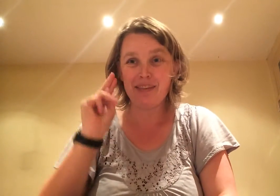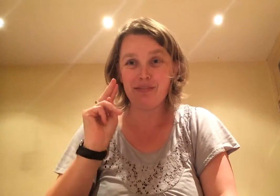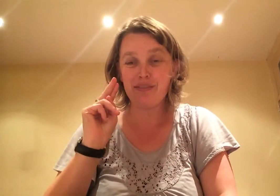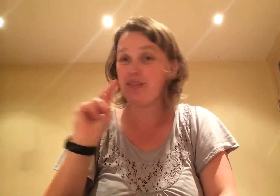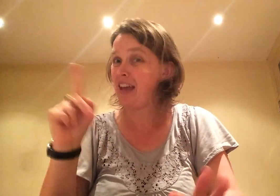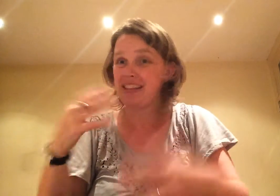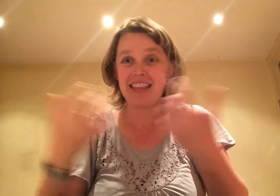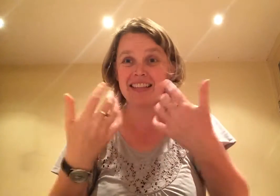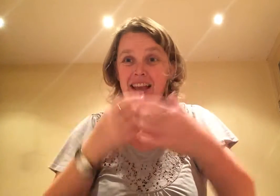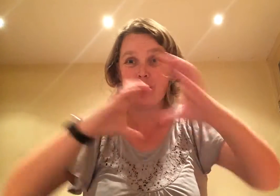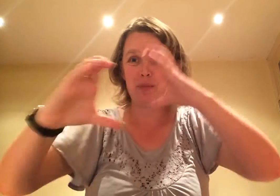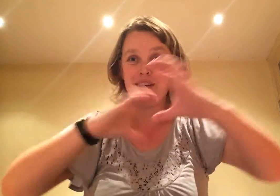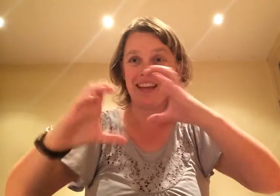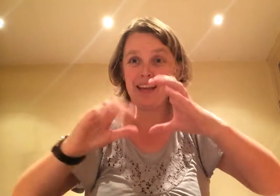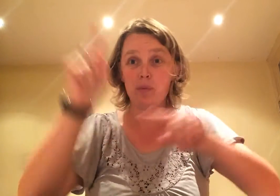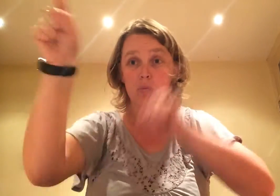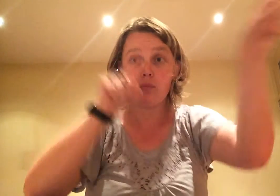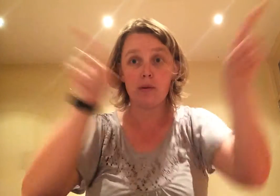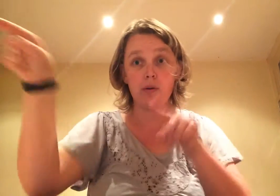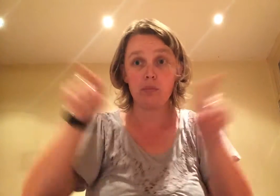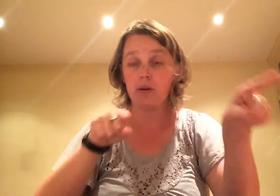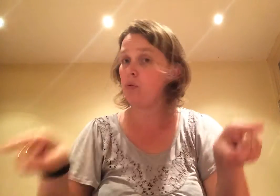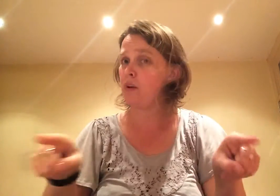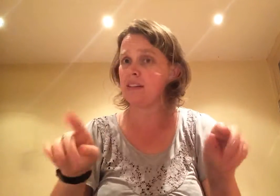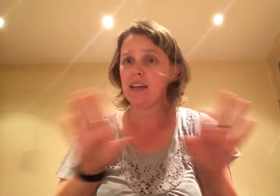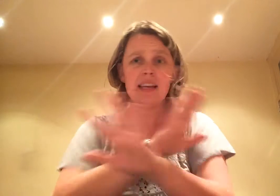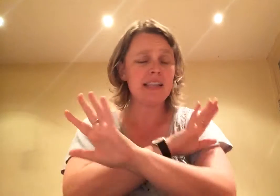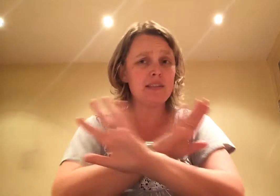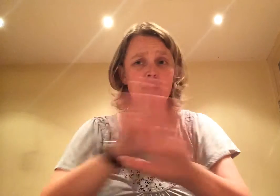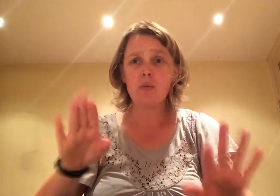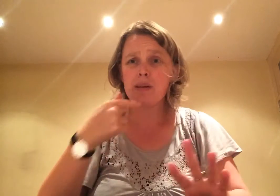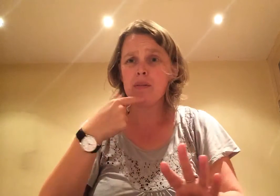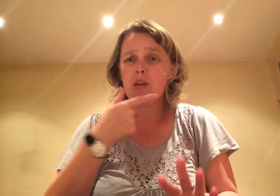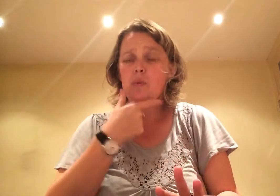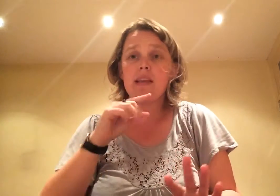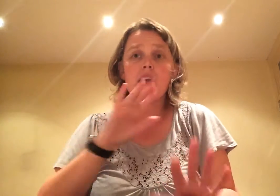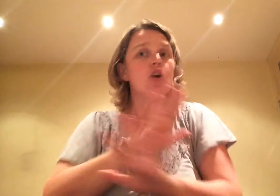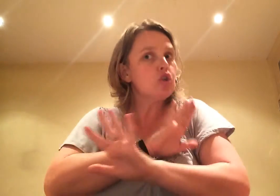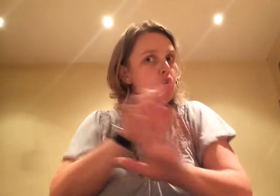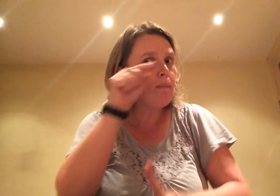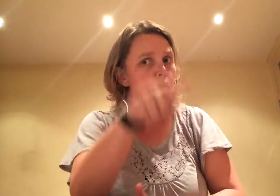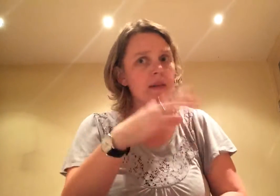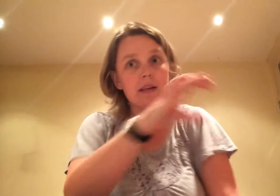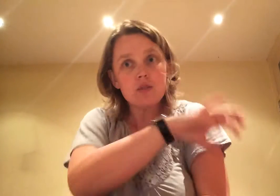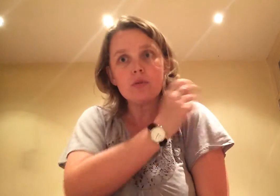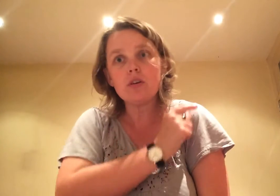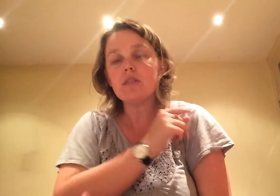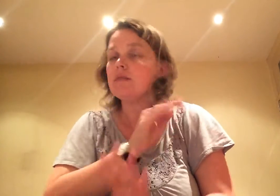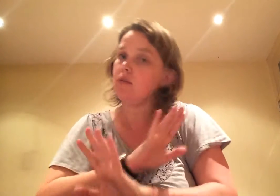deaf. That's how we communicate. We point. It's when we say don't point, that's rude.